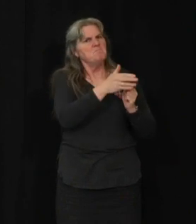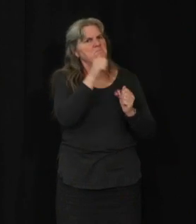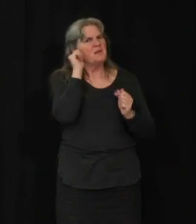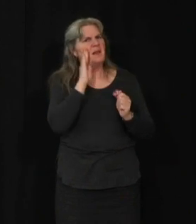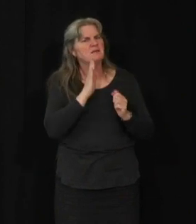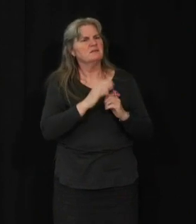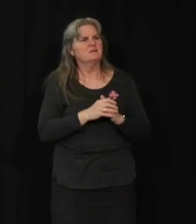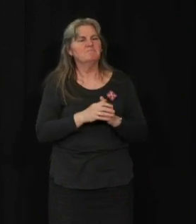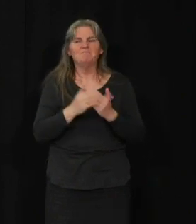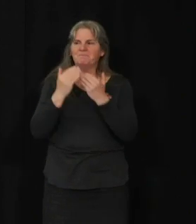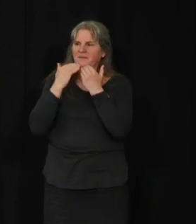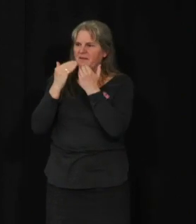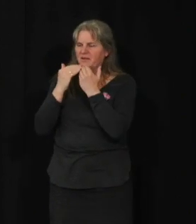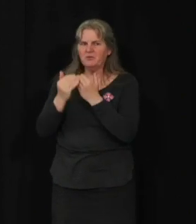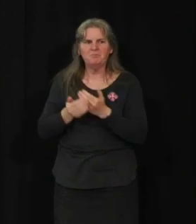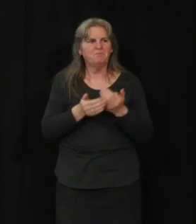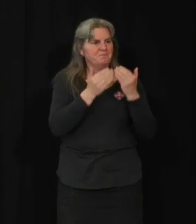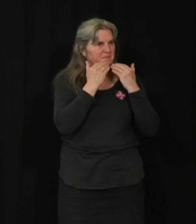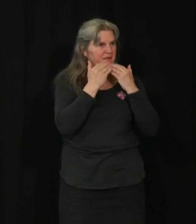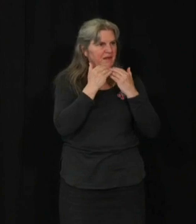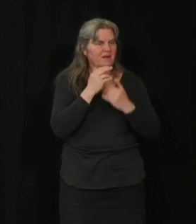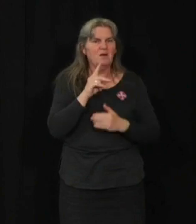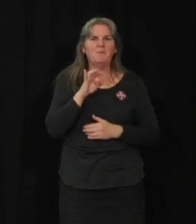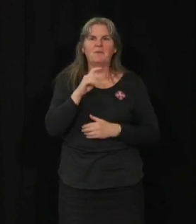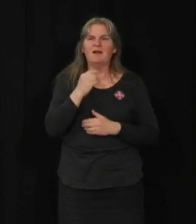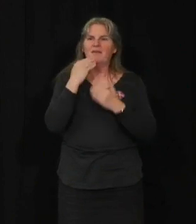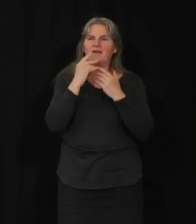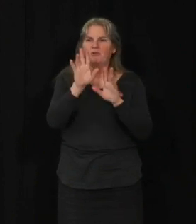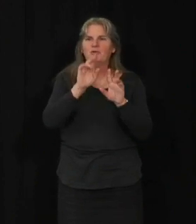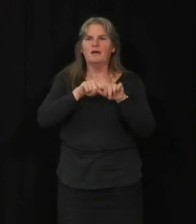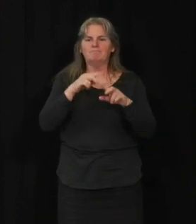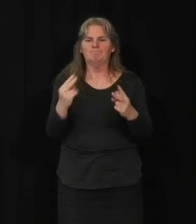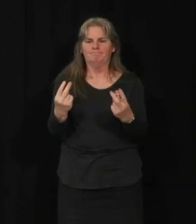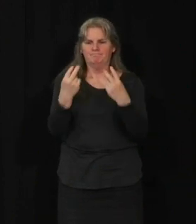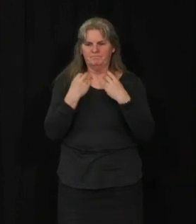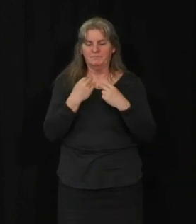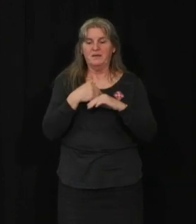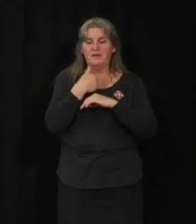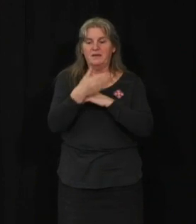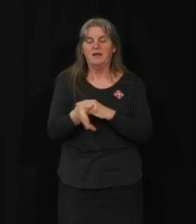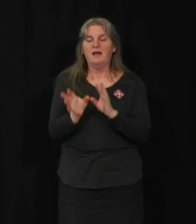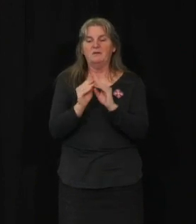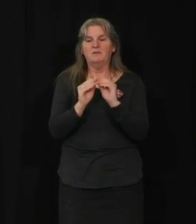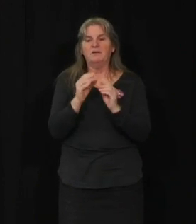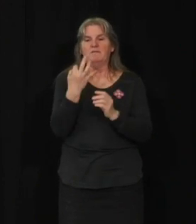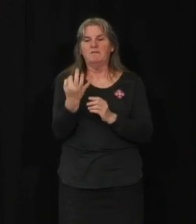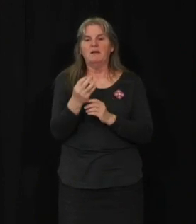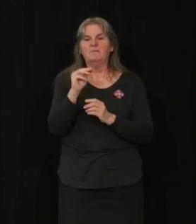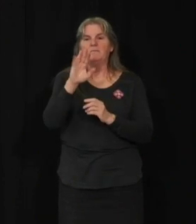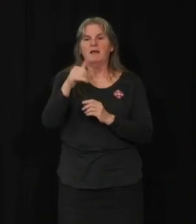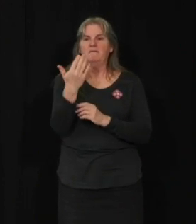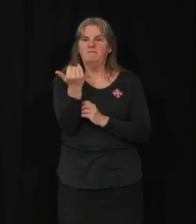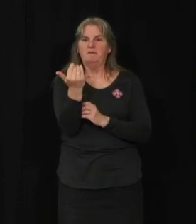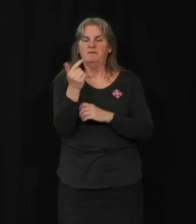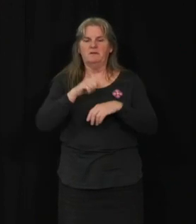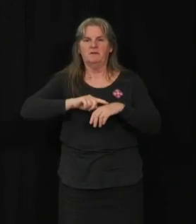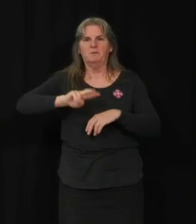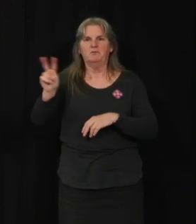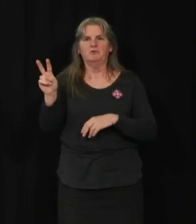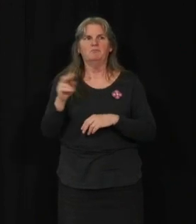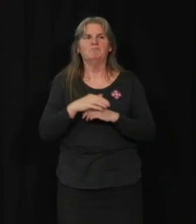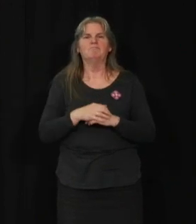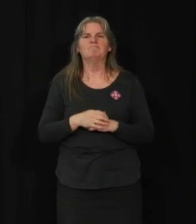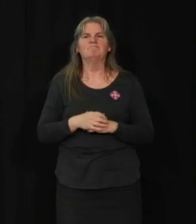Thank you, Premier Silver. Thank you, Dr. Hanley. Thank you for your time today. The next COVID-19 update will be Friday, May 15th at 2 p.m.